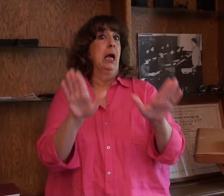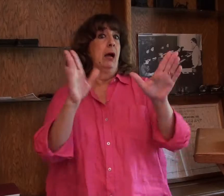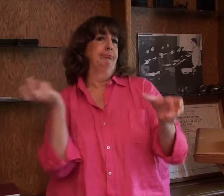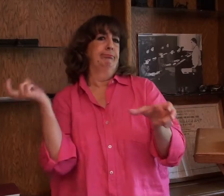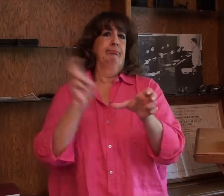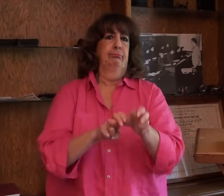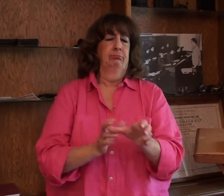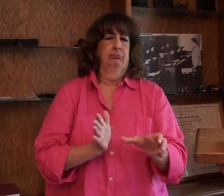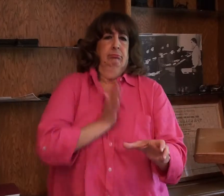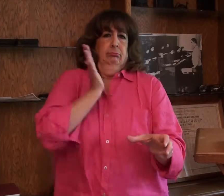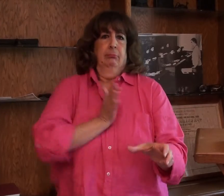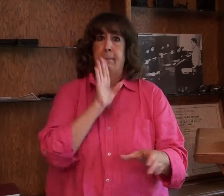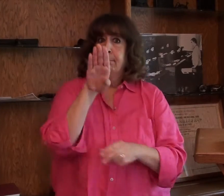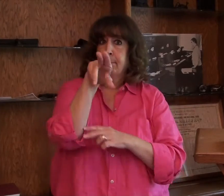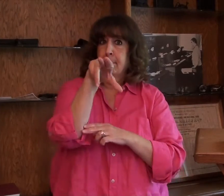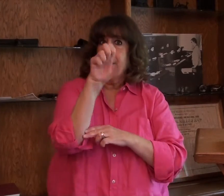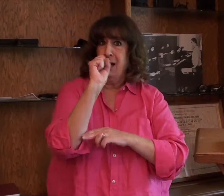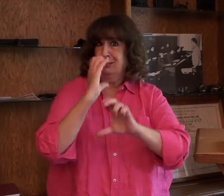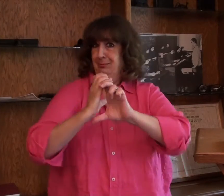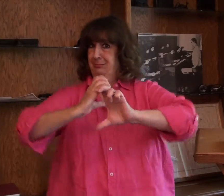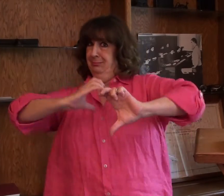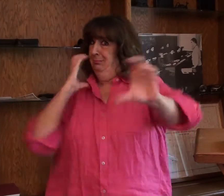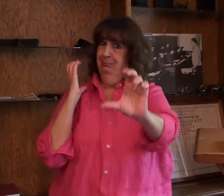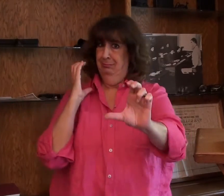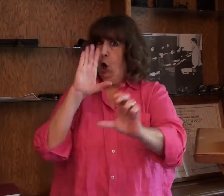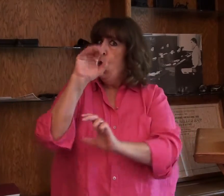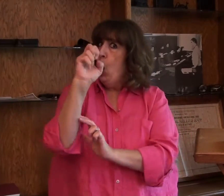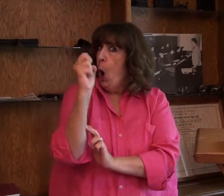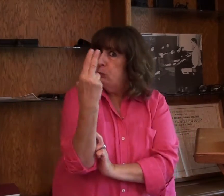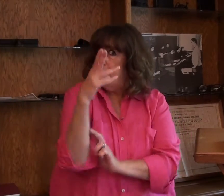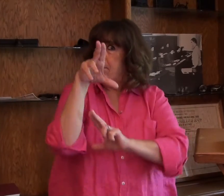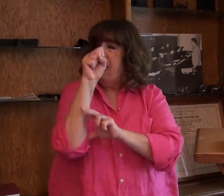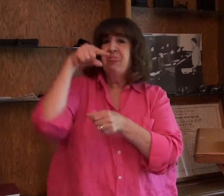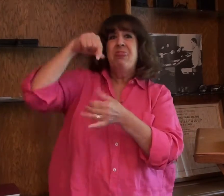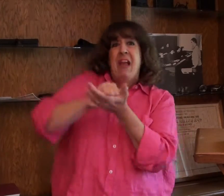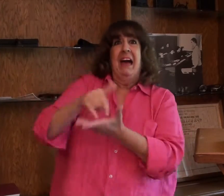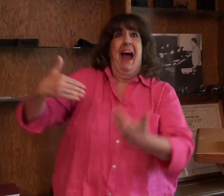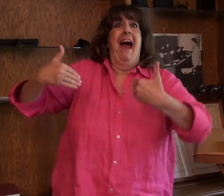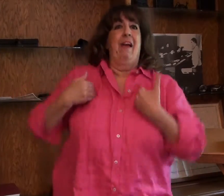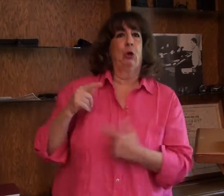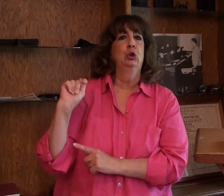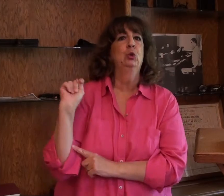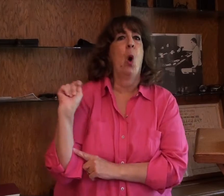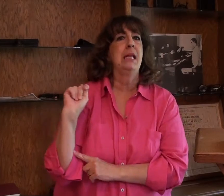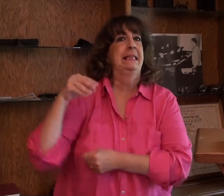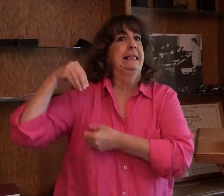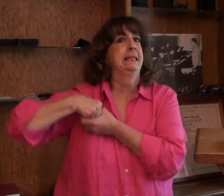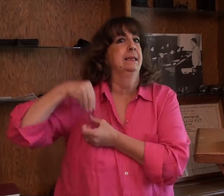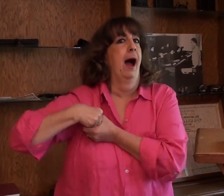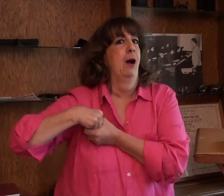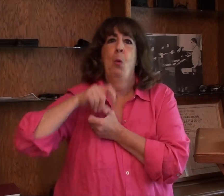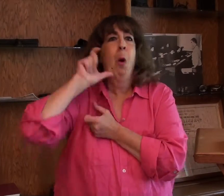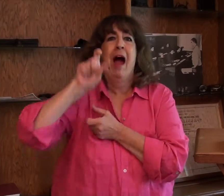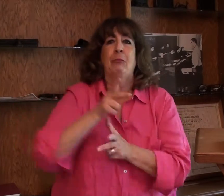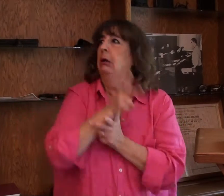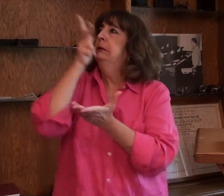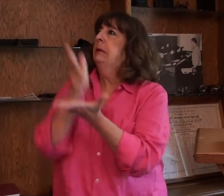On Sunday, we have very exquisite buses that are coach buses that will